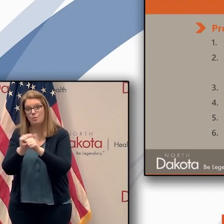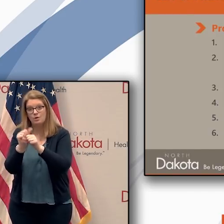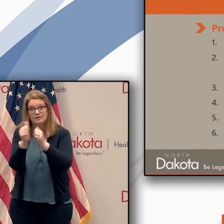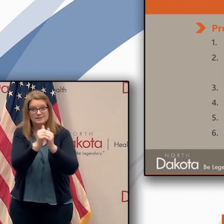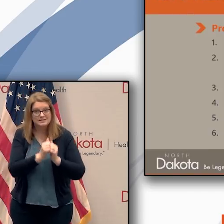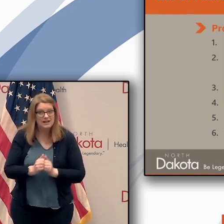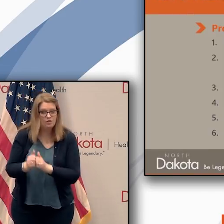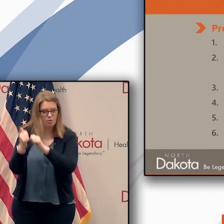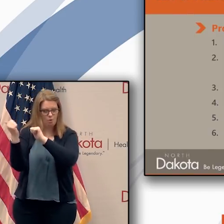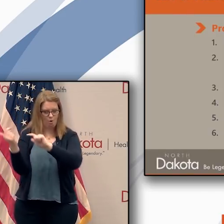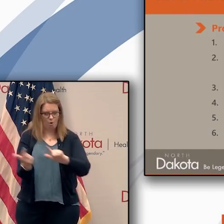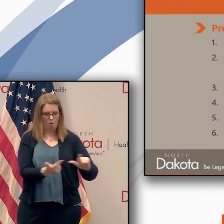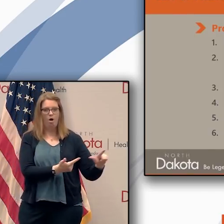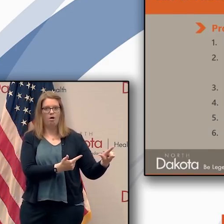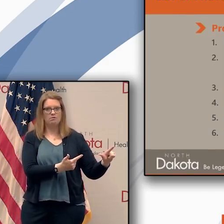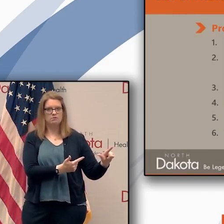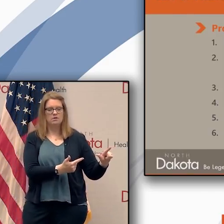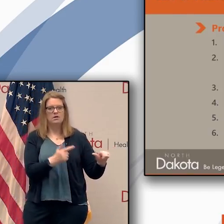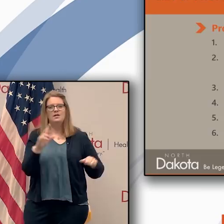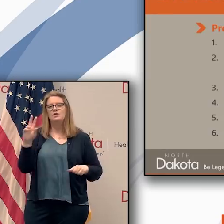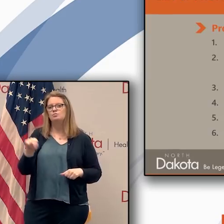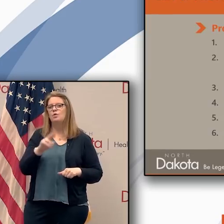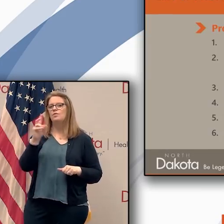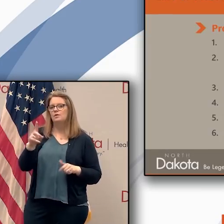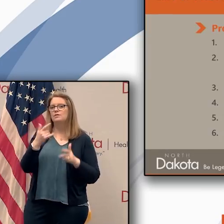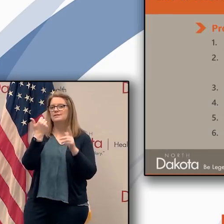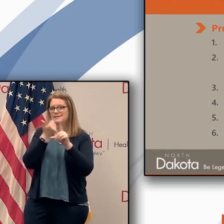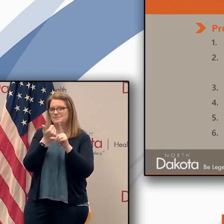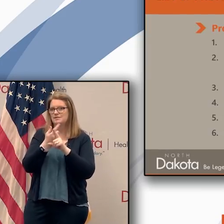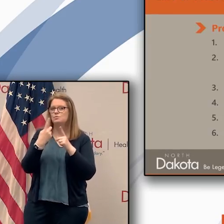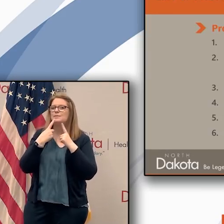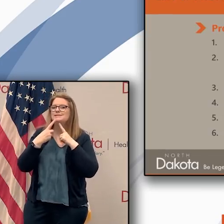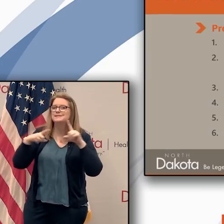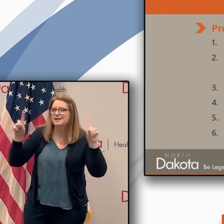North Dakota will be successful in our smart restart.